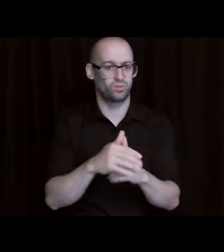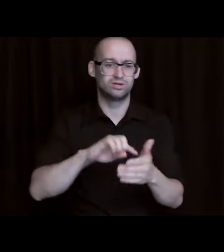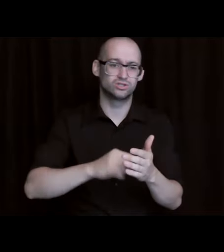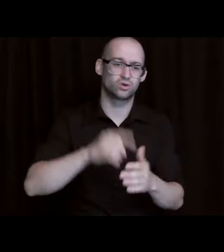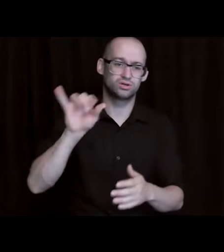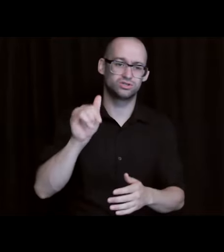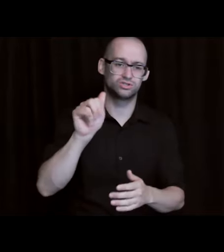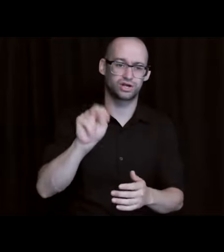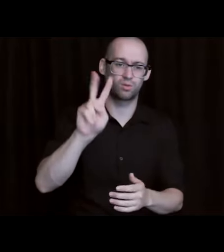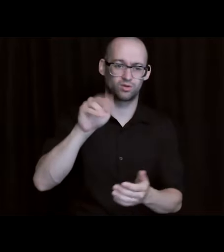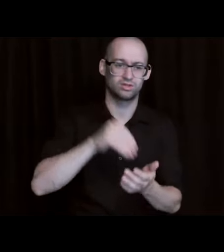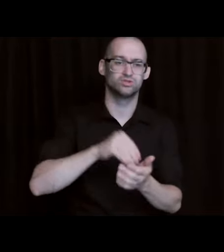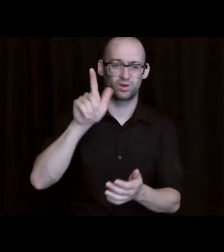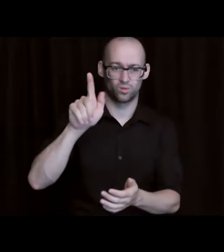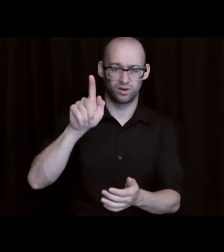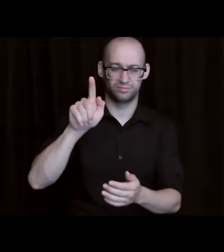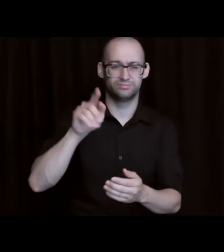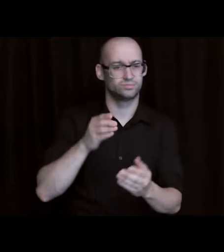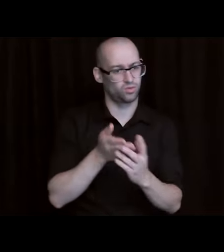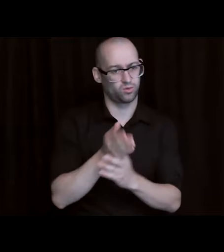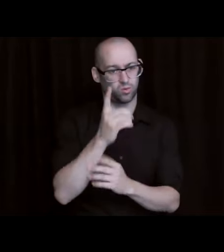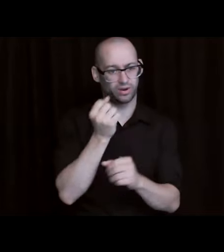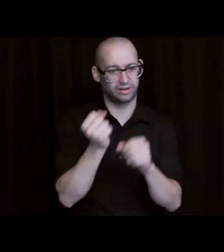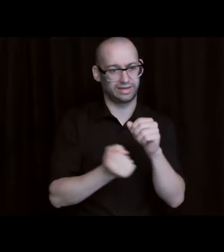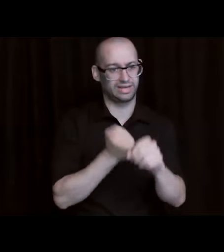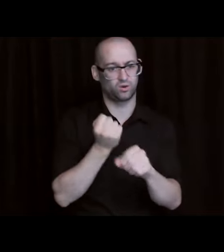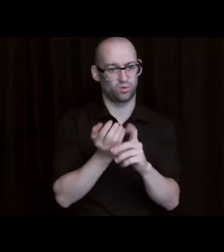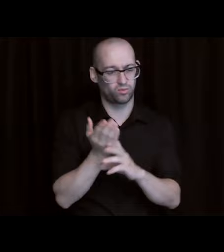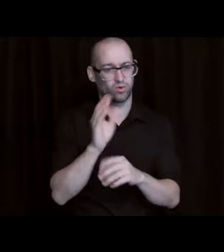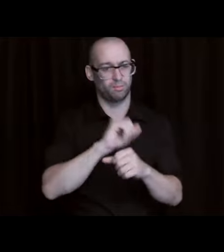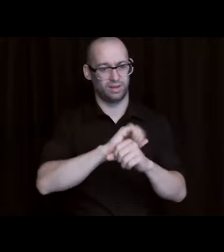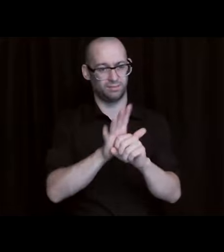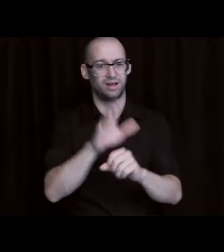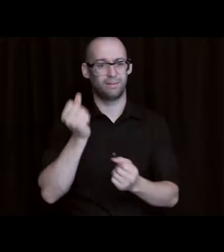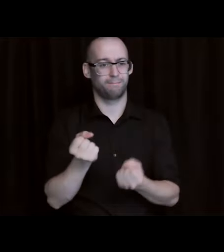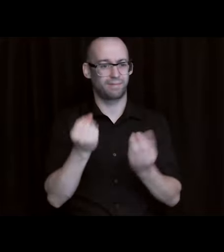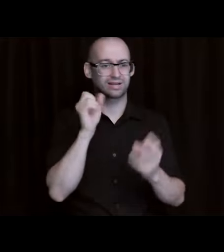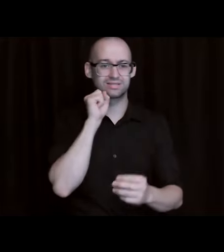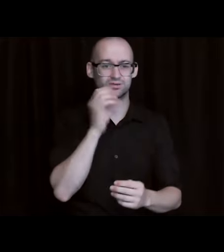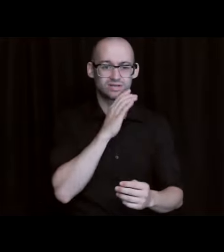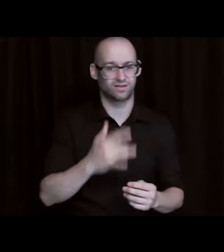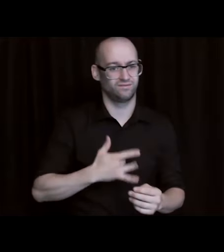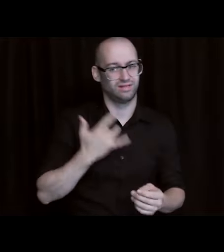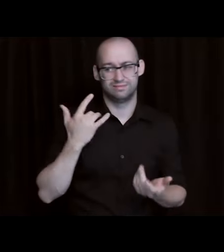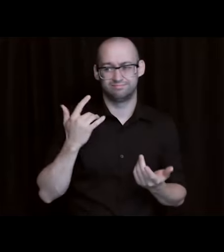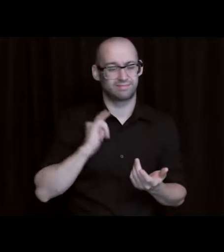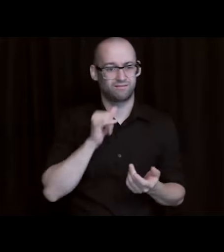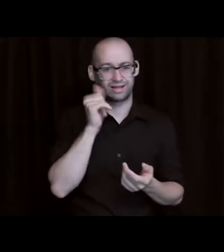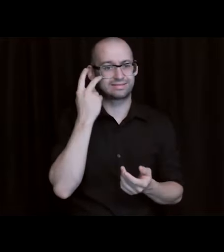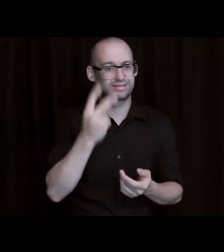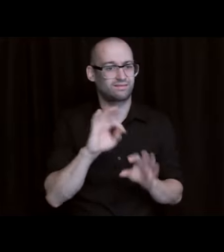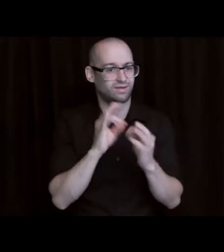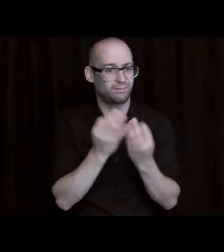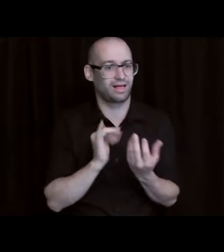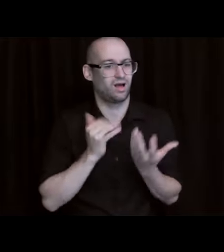2021, you know, almost a year into the pandemic and with the isolation, a lot of seniors felt like, you know, they hadn't seen their families in a long time. They didn't want to just connect, you